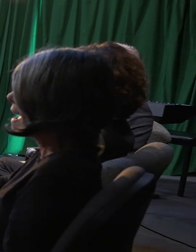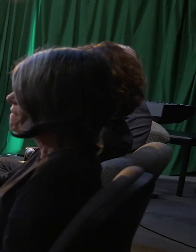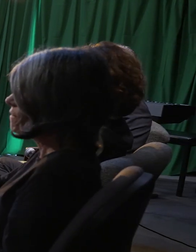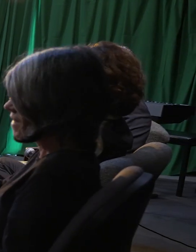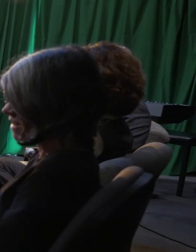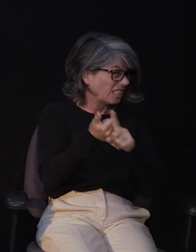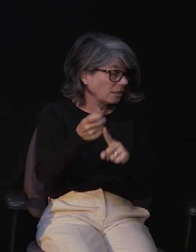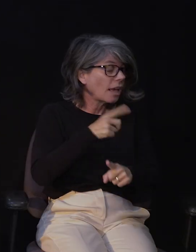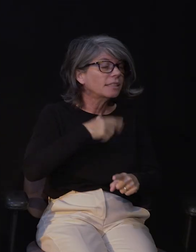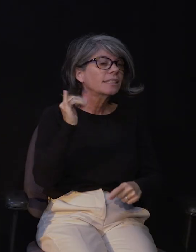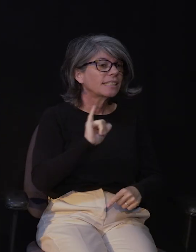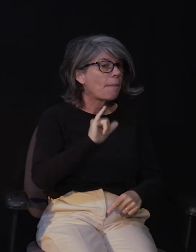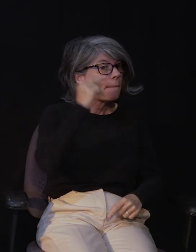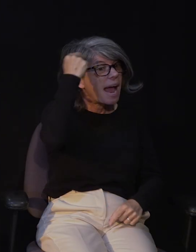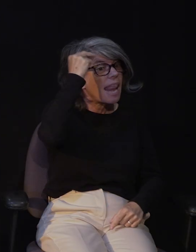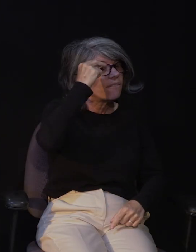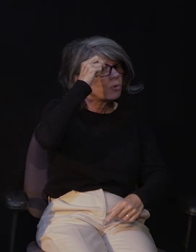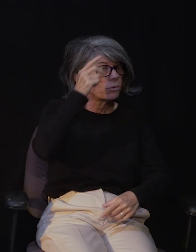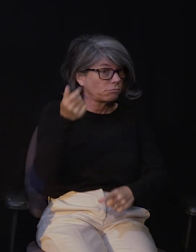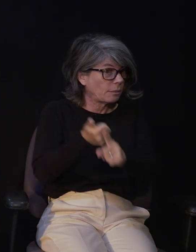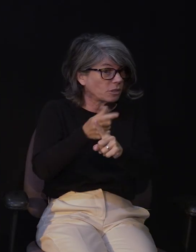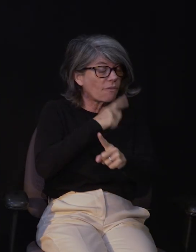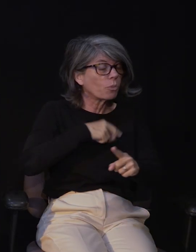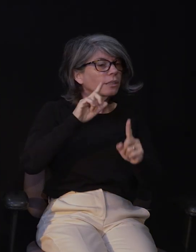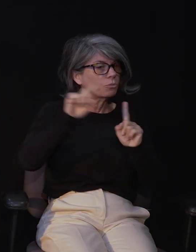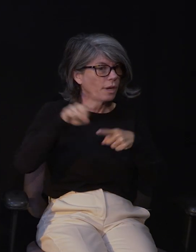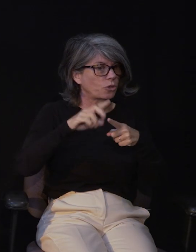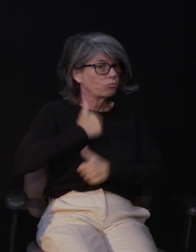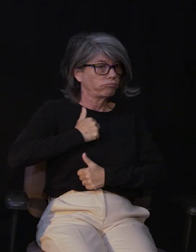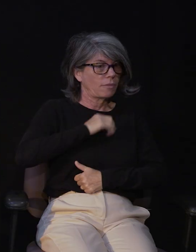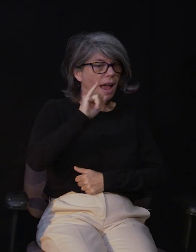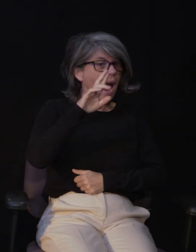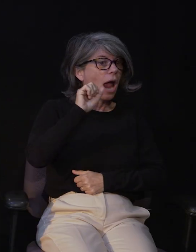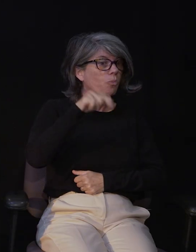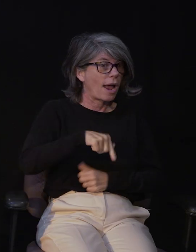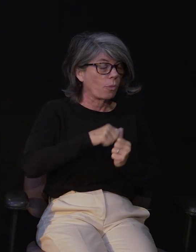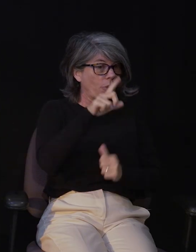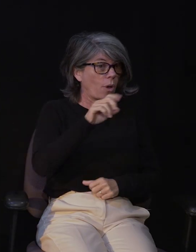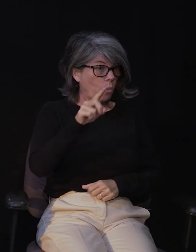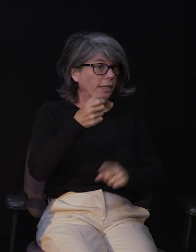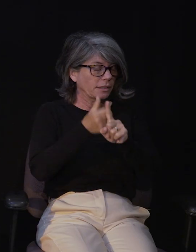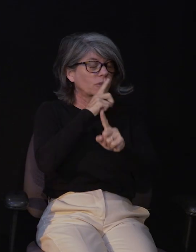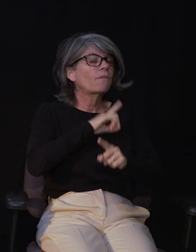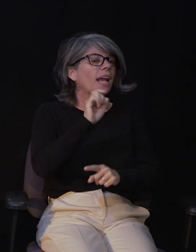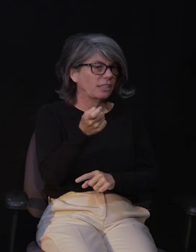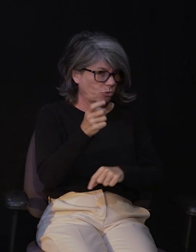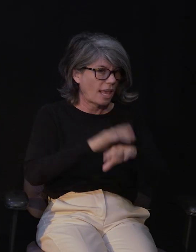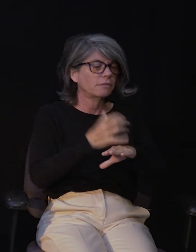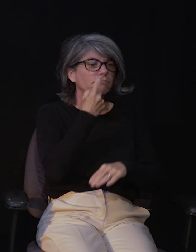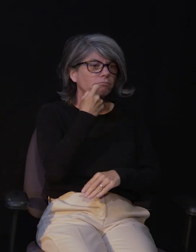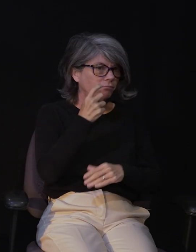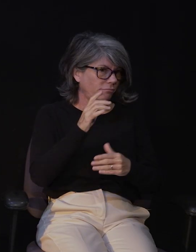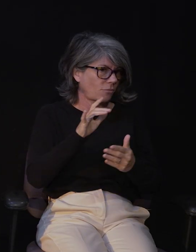on it, and my nephew, who at that time was in Iraq with the 101st, was diagnosed, and he was on it.